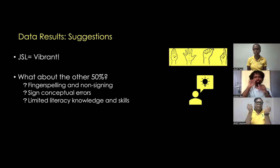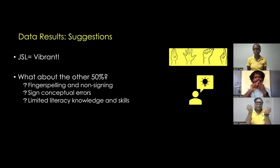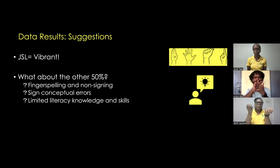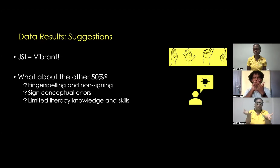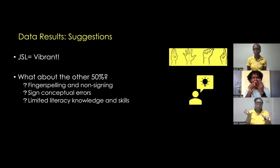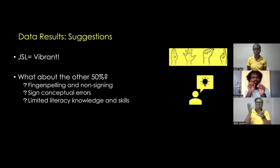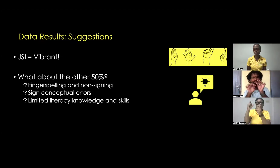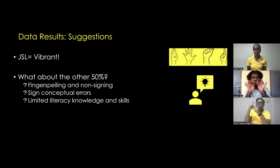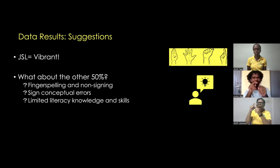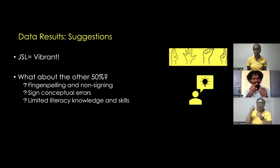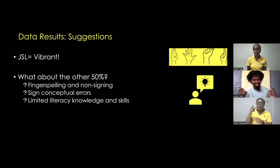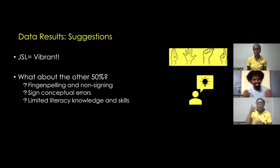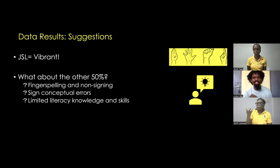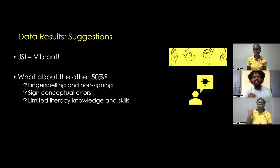meaning non-signing.